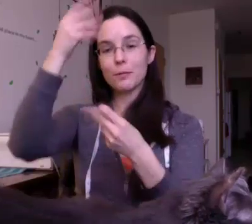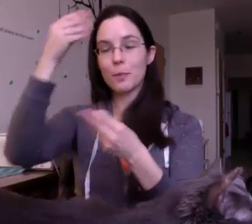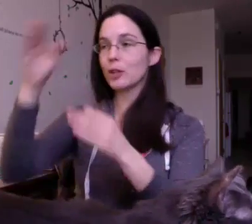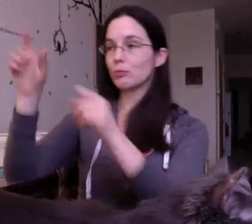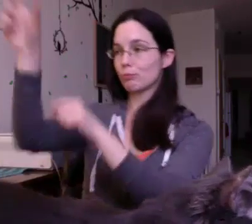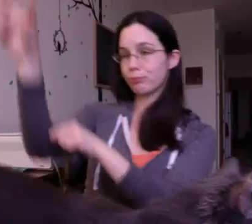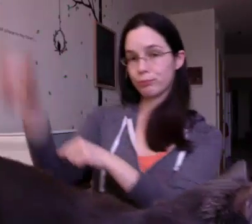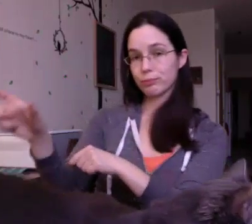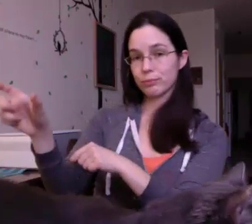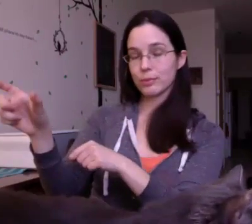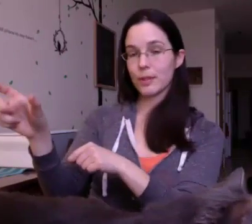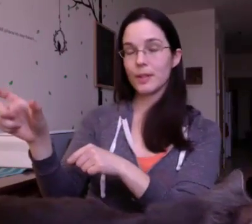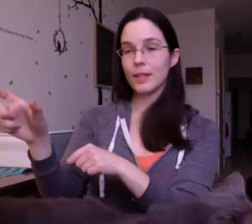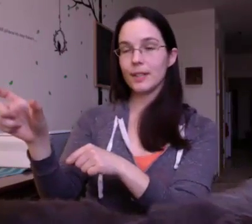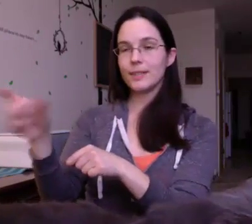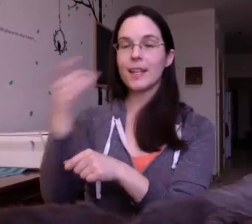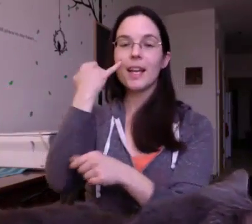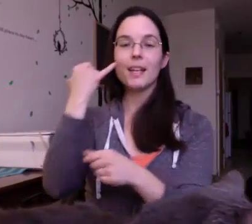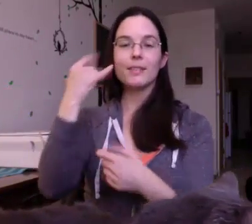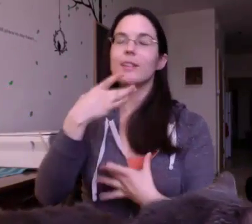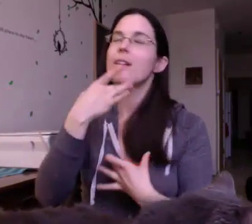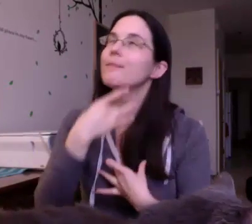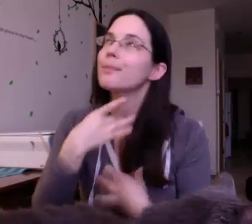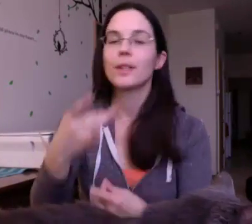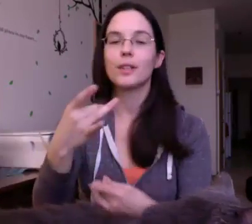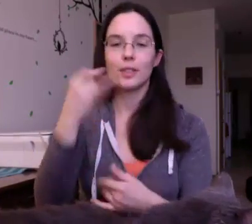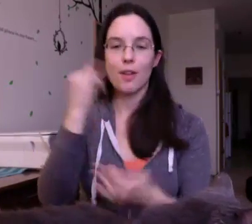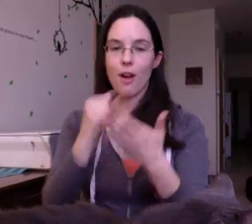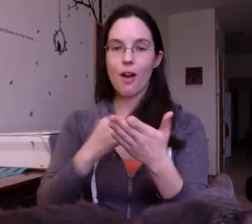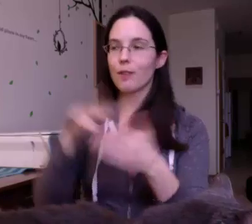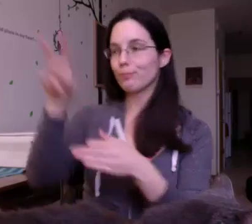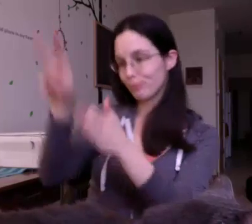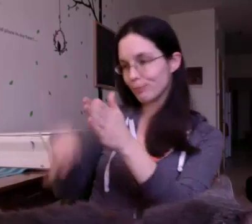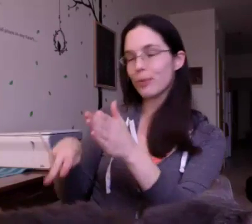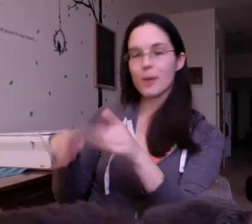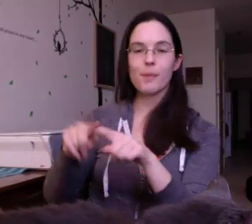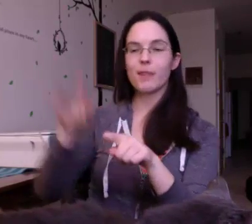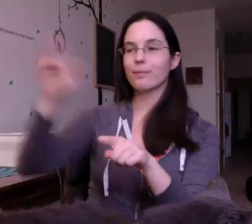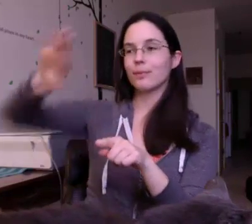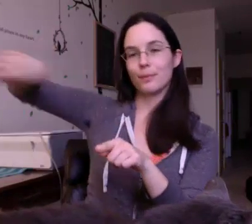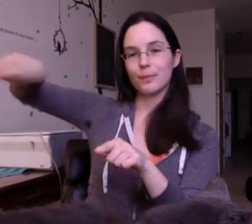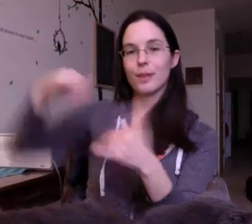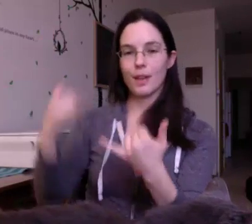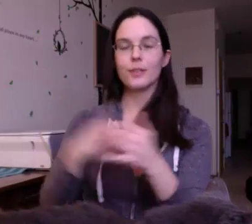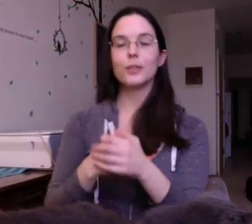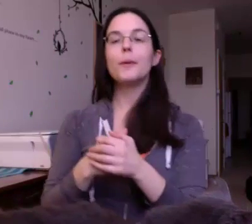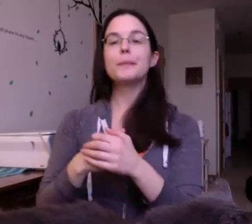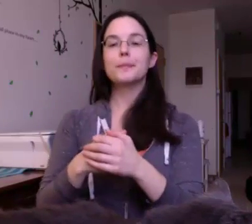but I'm going to click this off right now. And this is one of these images that we captured in what we call gigapixel technology. So this image, for example, has